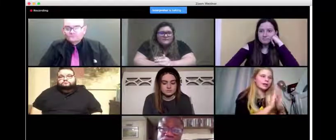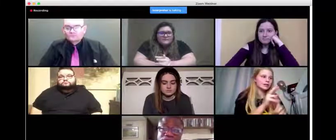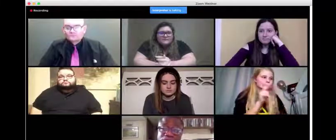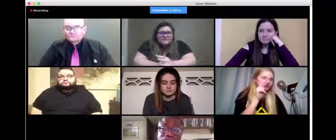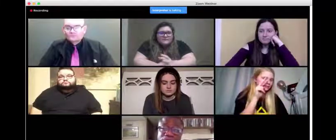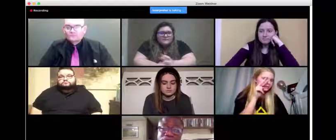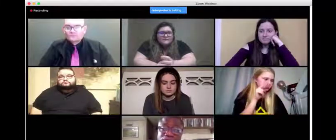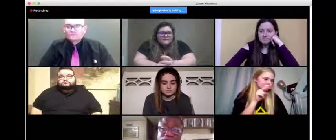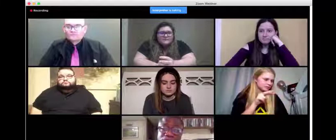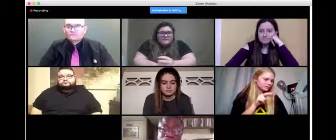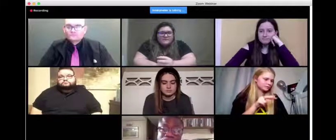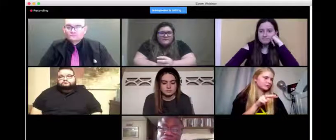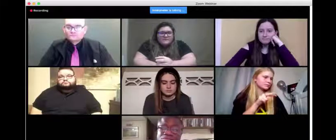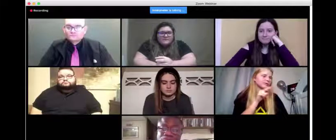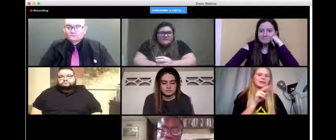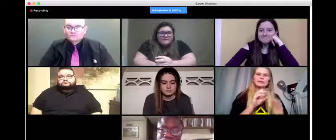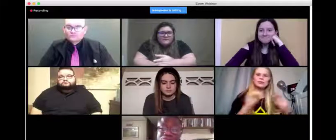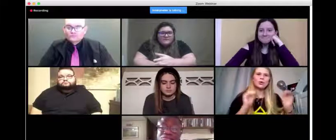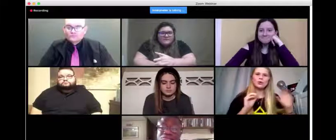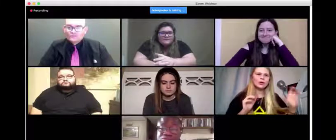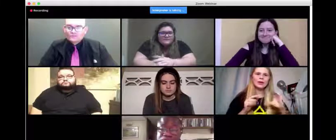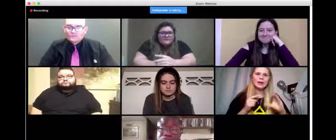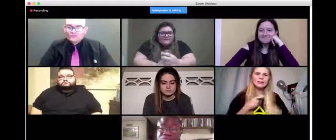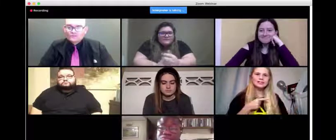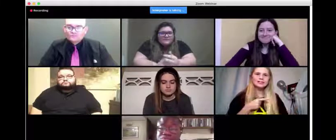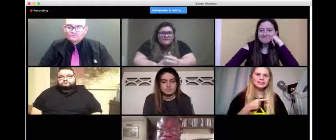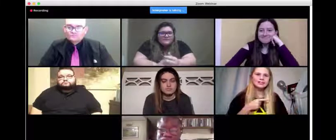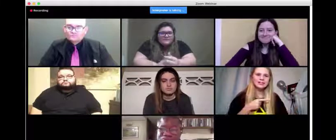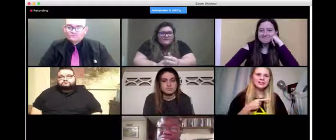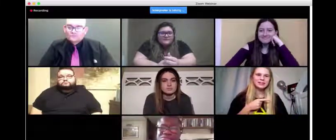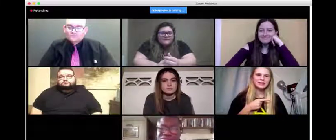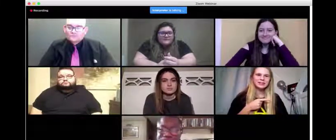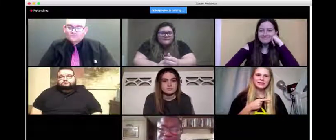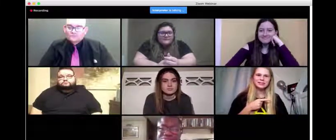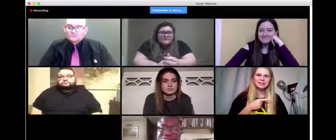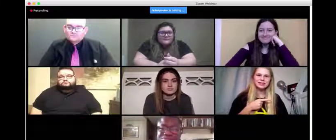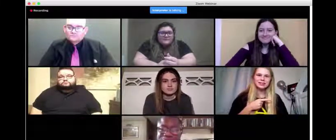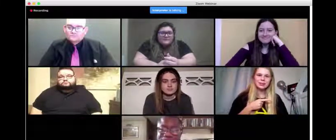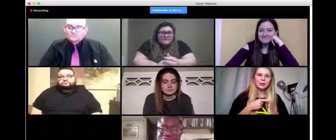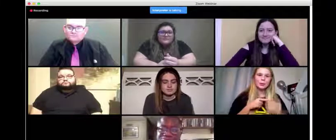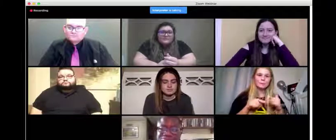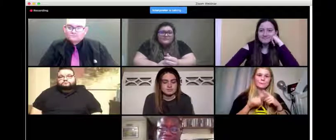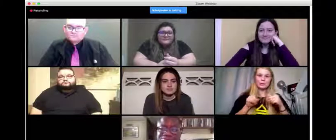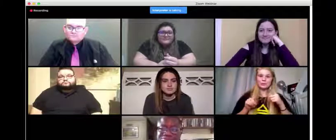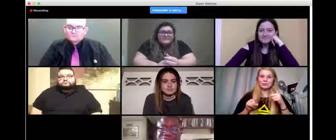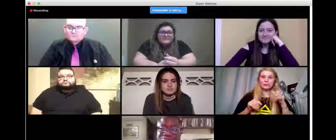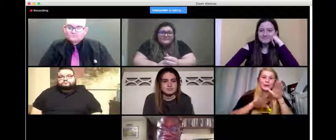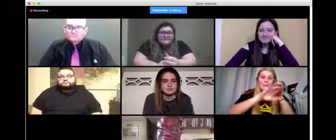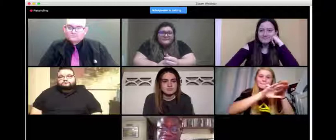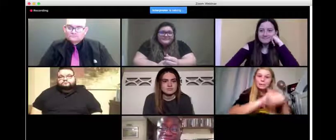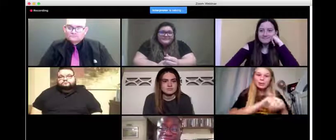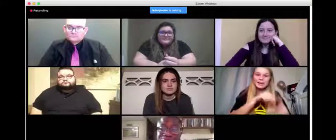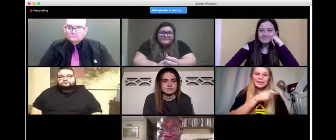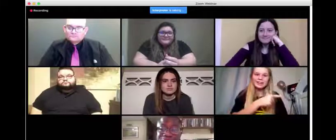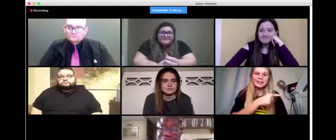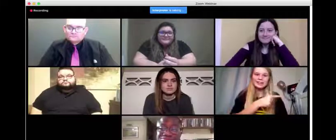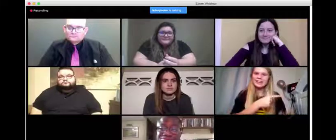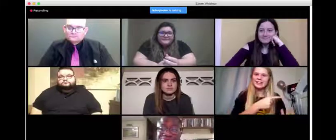videos, you know, but then you know, you're putting them down and saying, you know, that's a hypocrite. You know, if